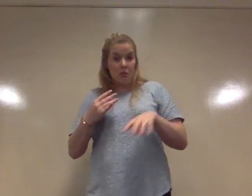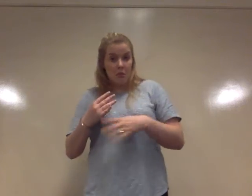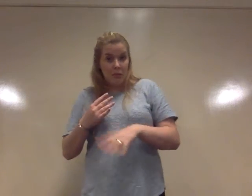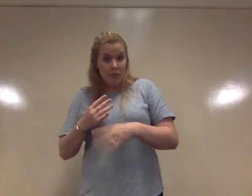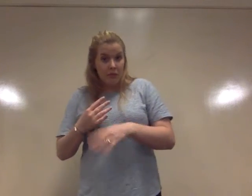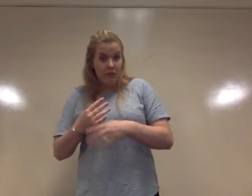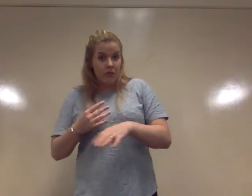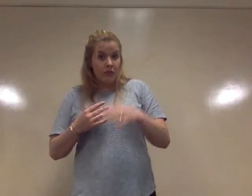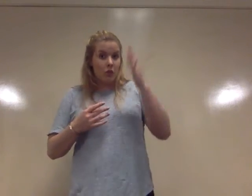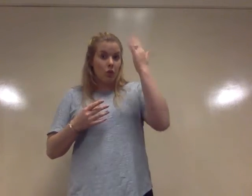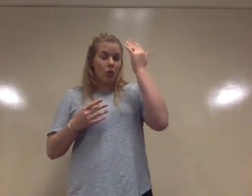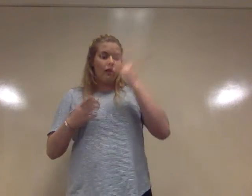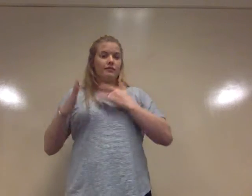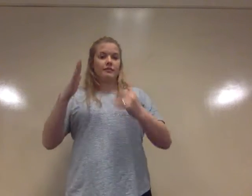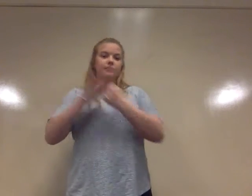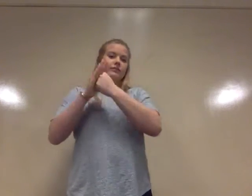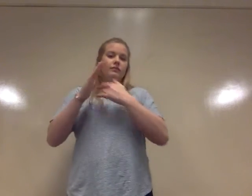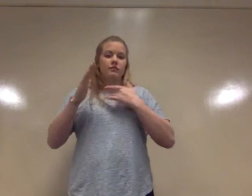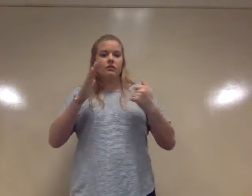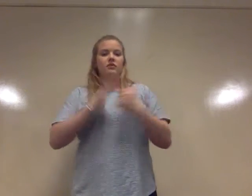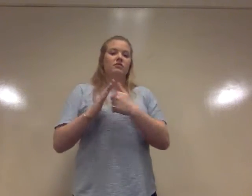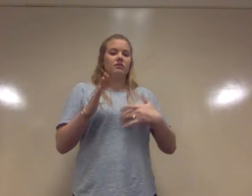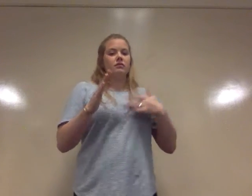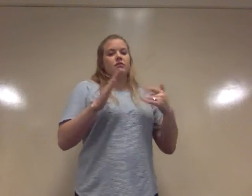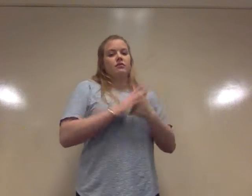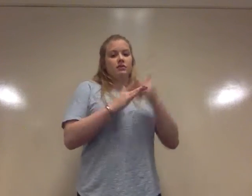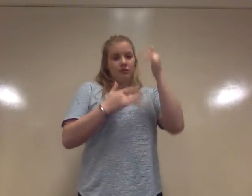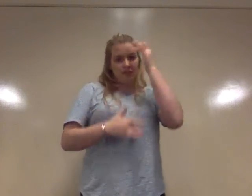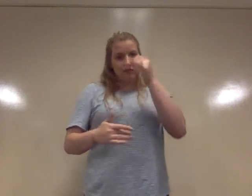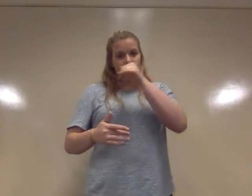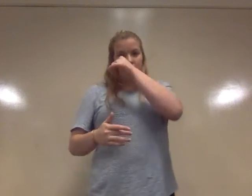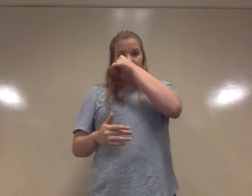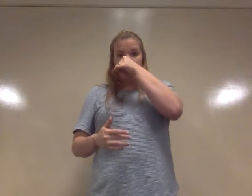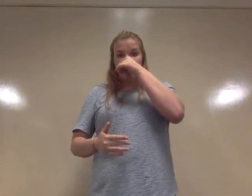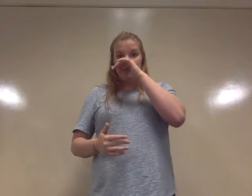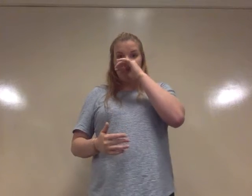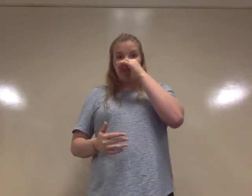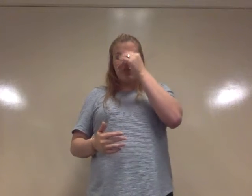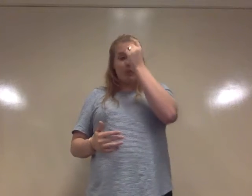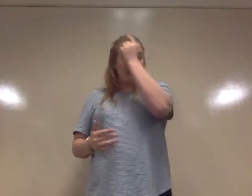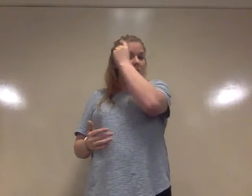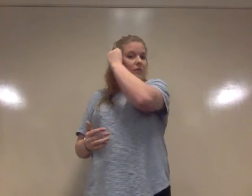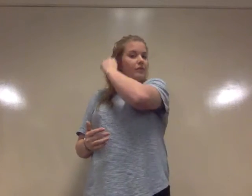of coronary artery disease. In the late 1960s, a colleague of Dr.